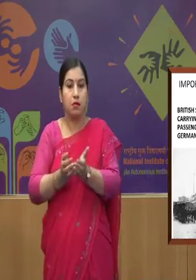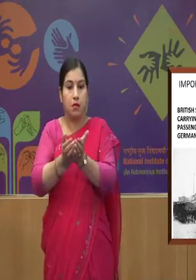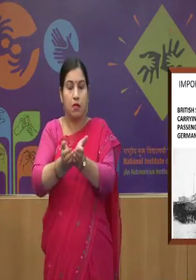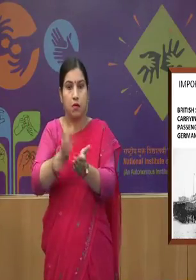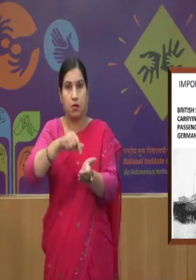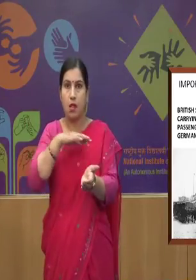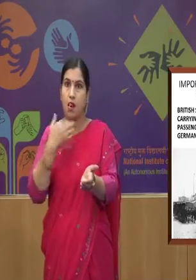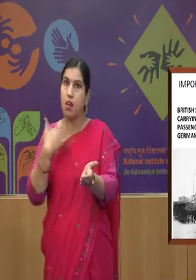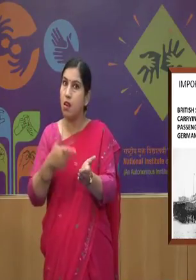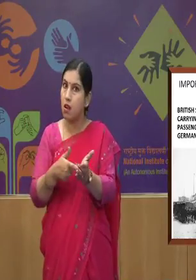incident,